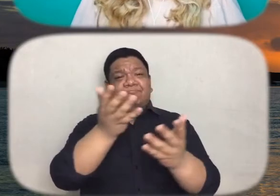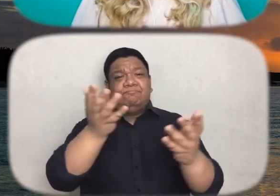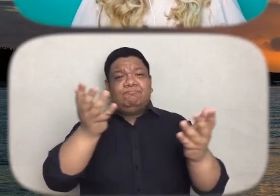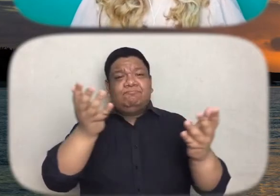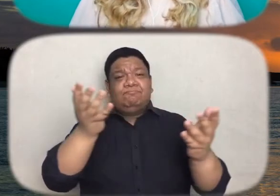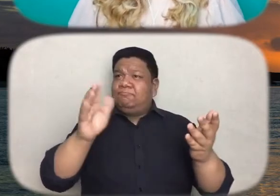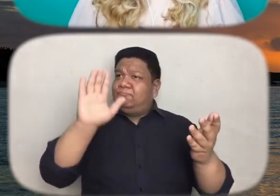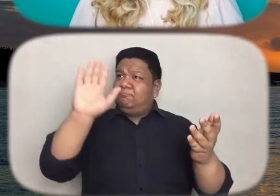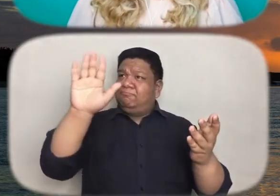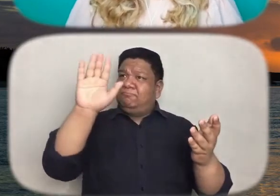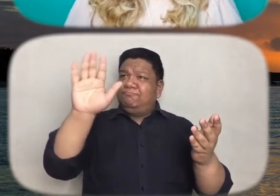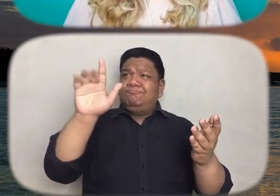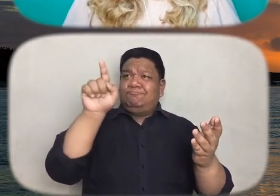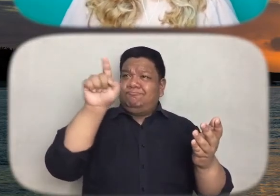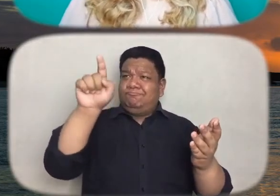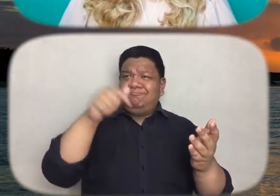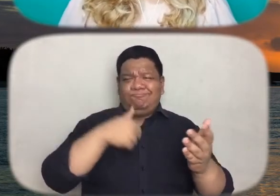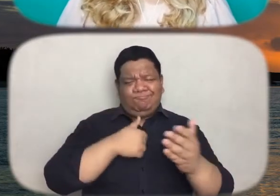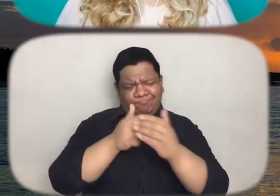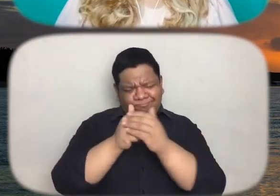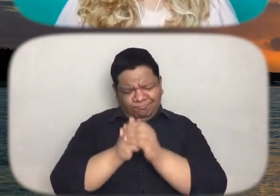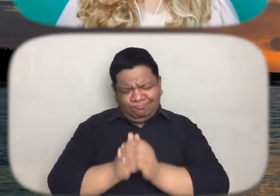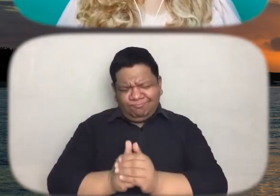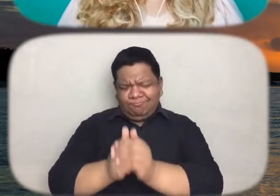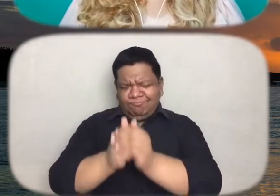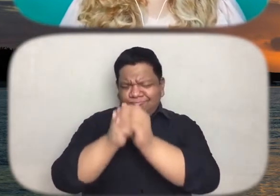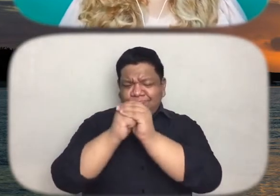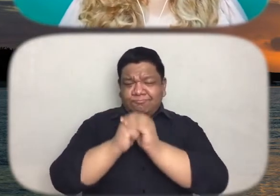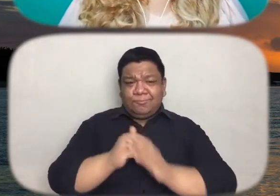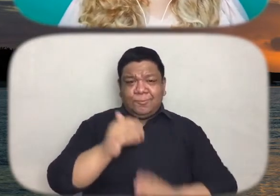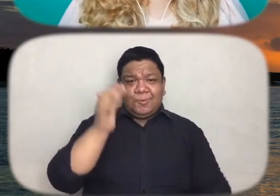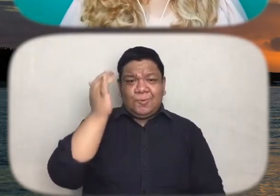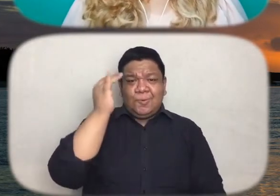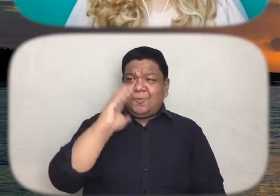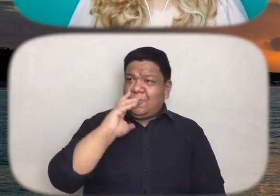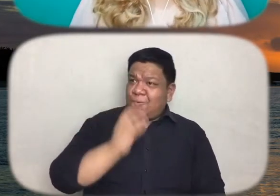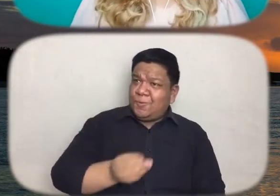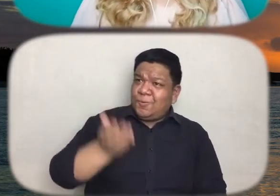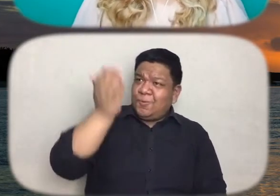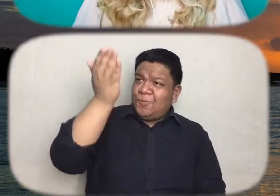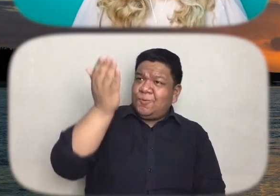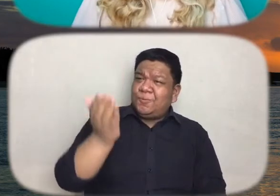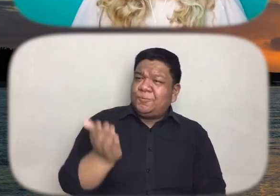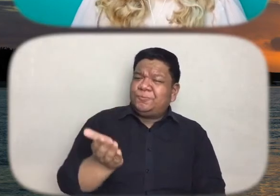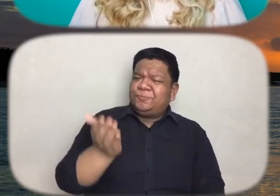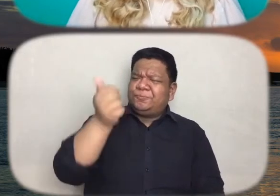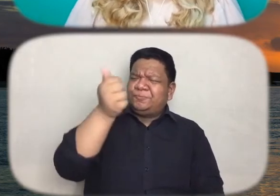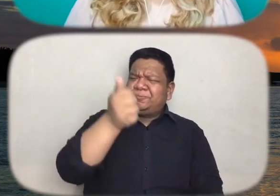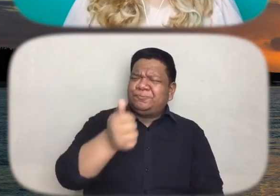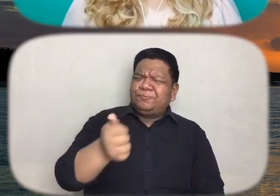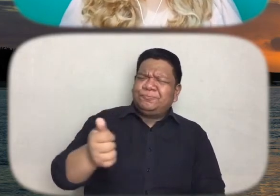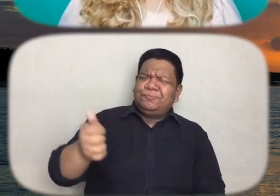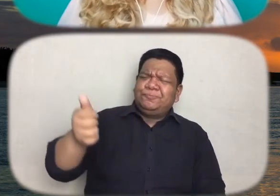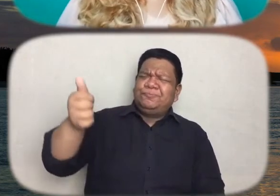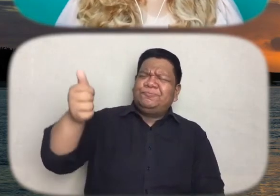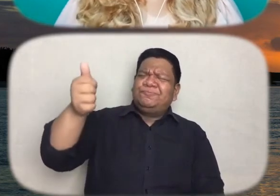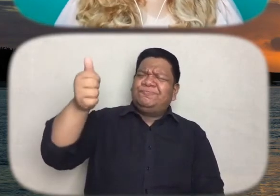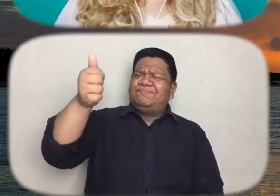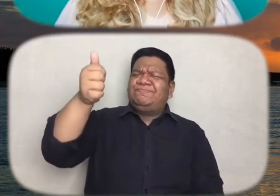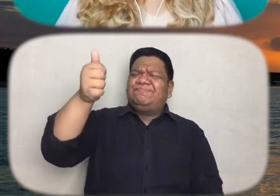and say, Lord, I worship you. Because of who you